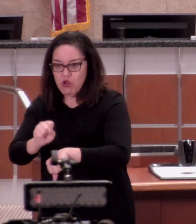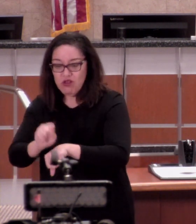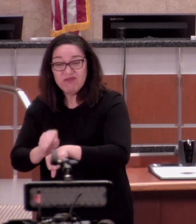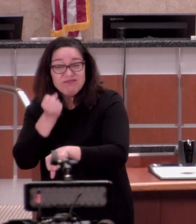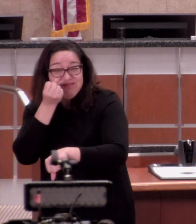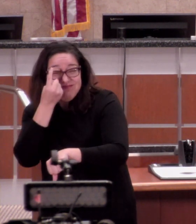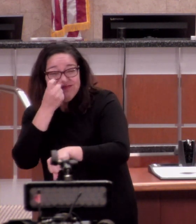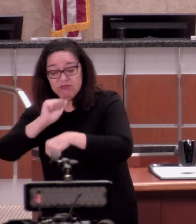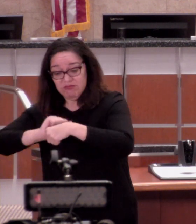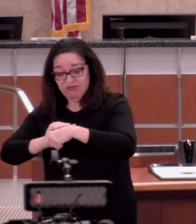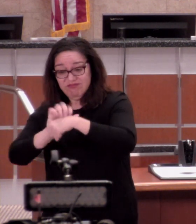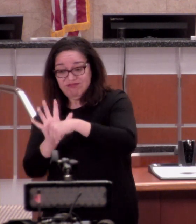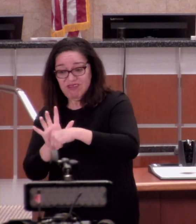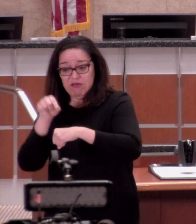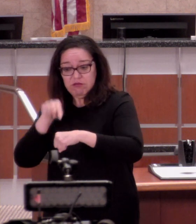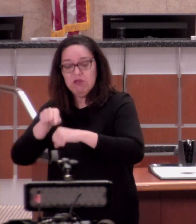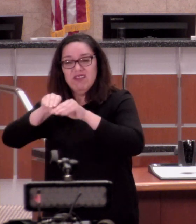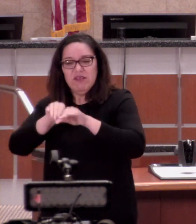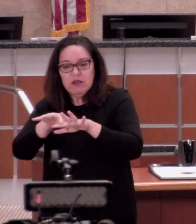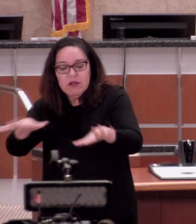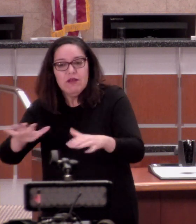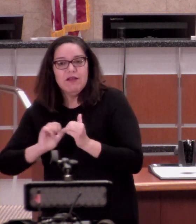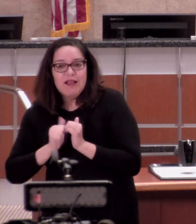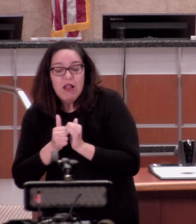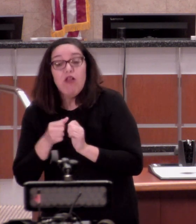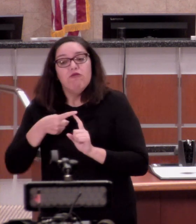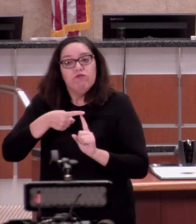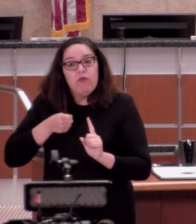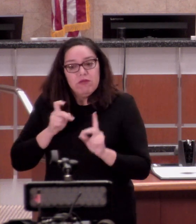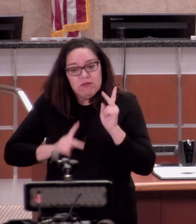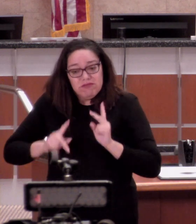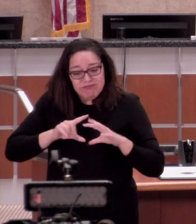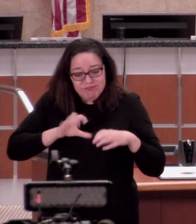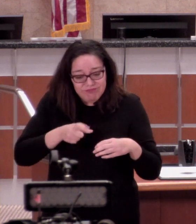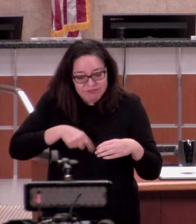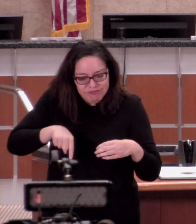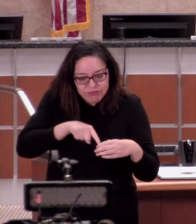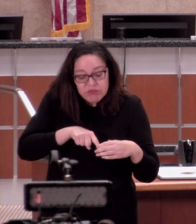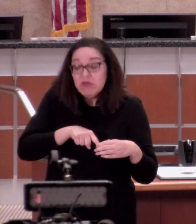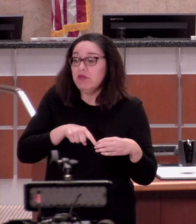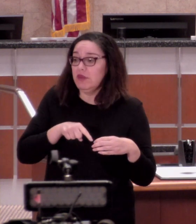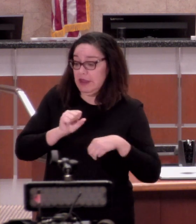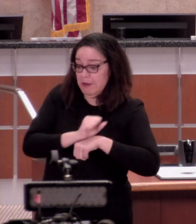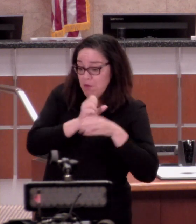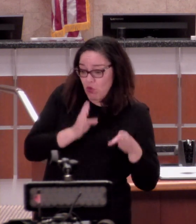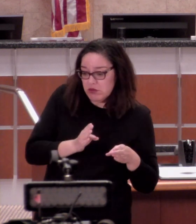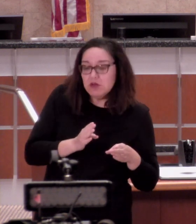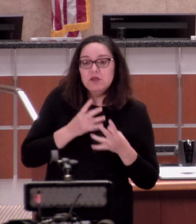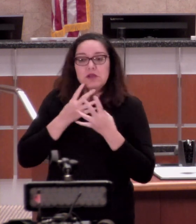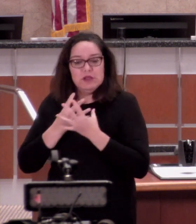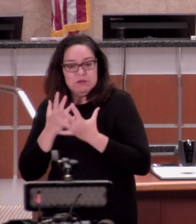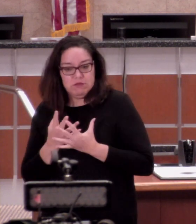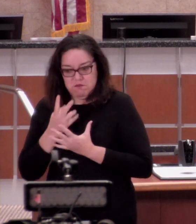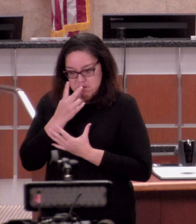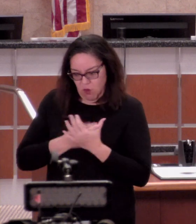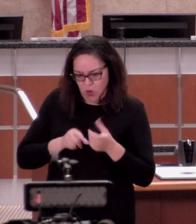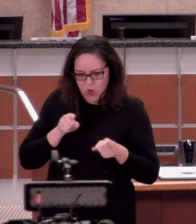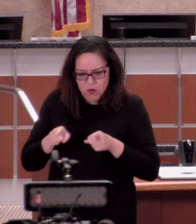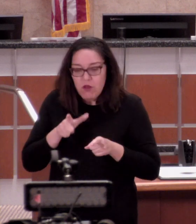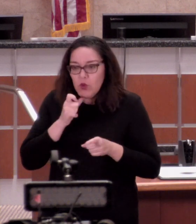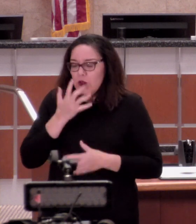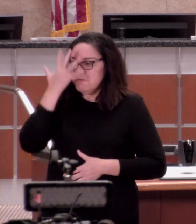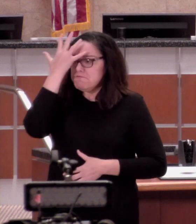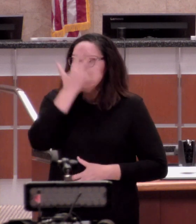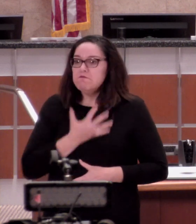employees and inmates that we are guessing, that we are figuring out, that do not show any type